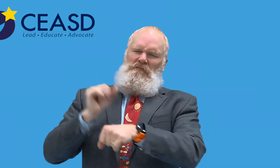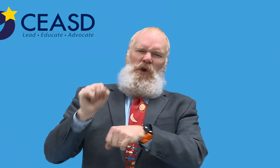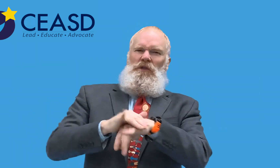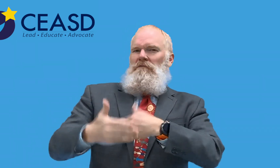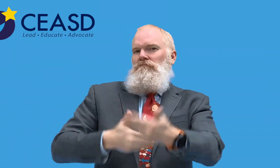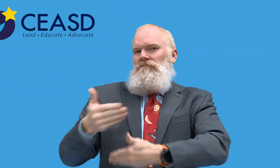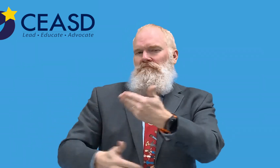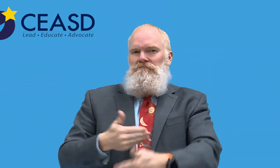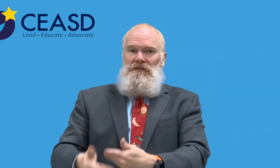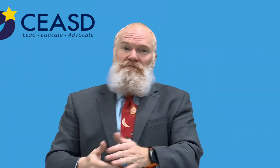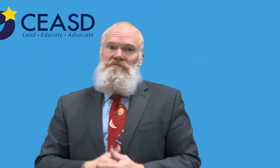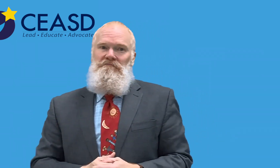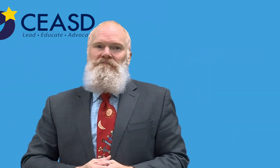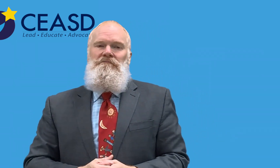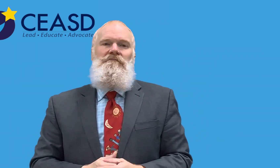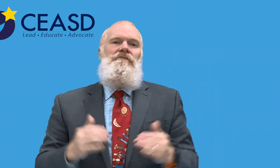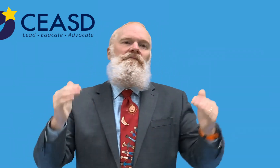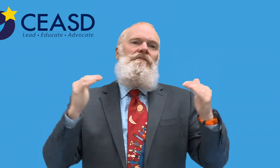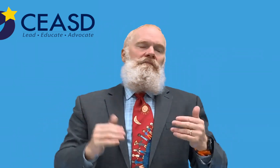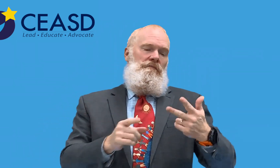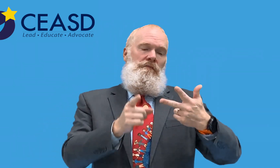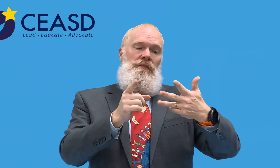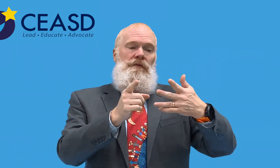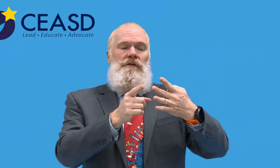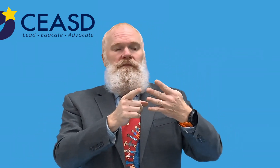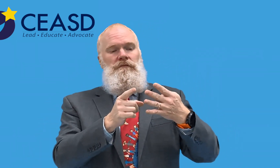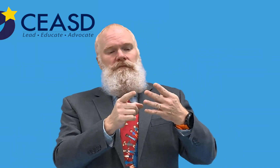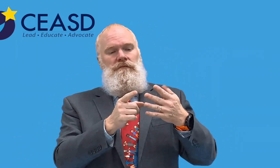the respective school or program. That project is ongoing.